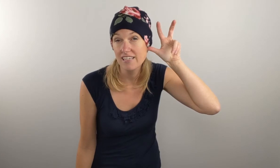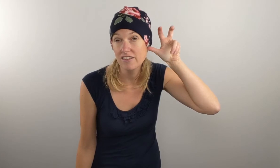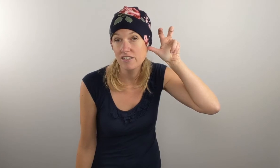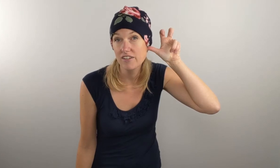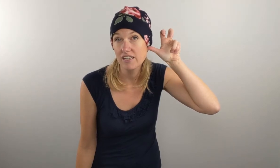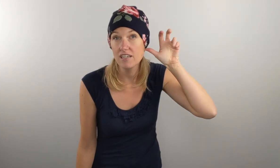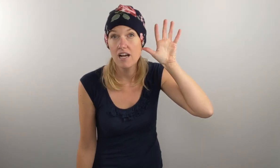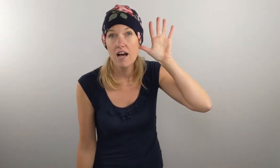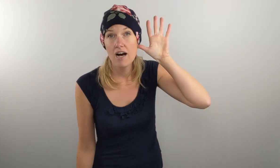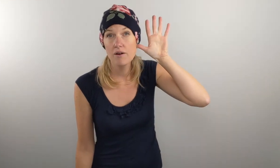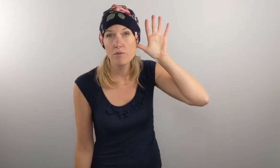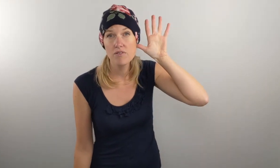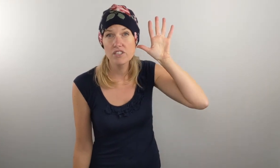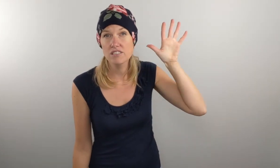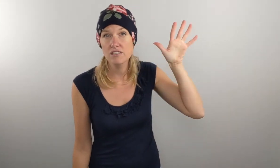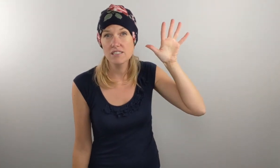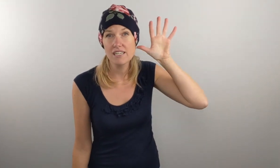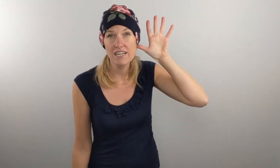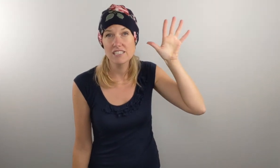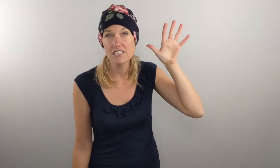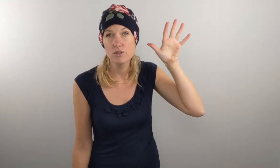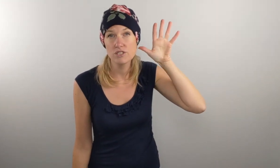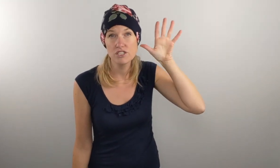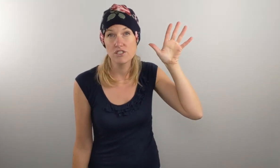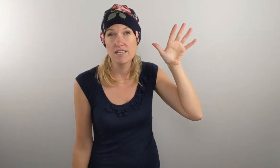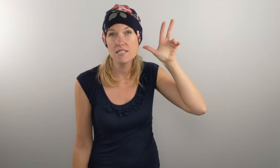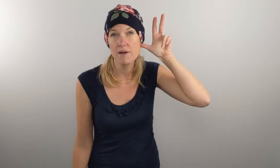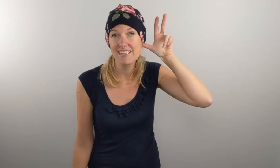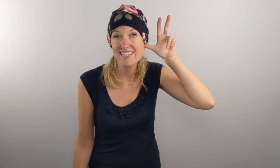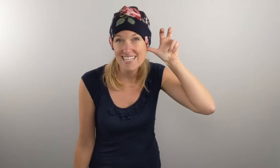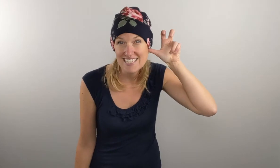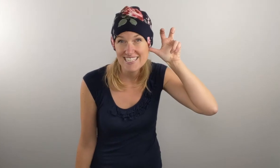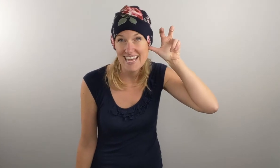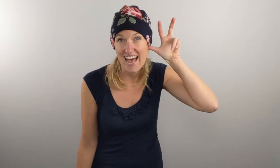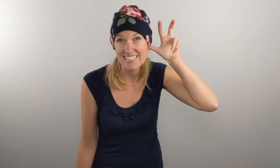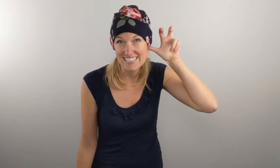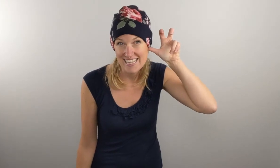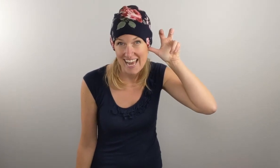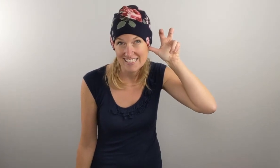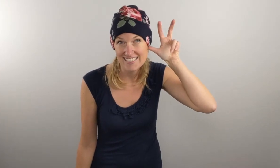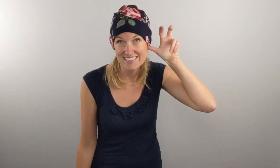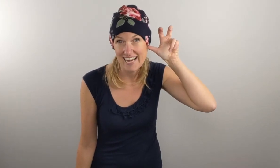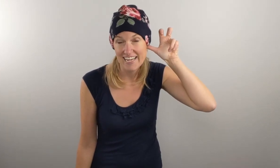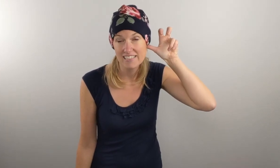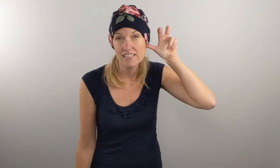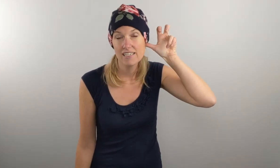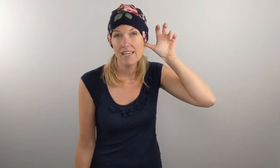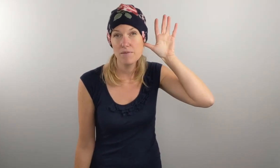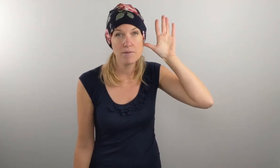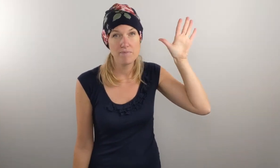third finger. When we first learned, I kind of just told you to do this, but this is actually the ASL sign. Okay, but